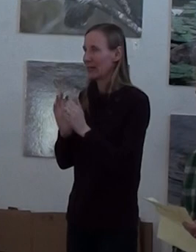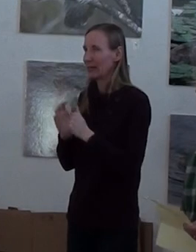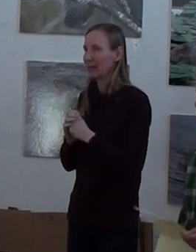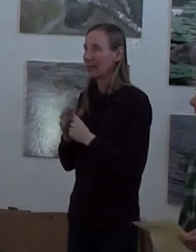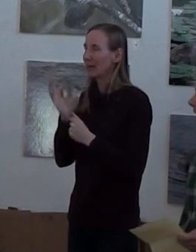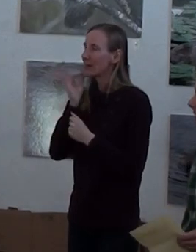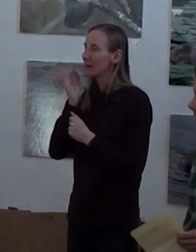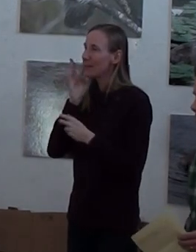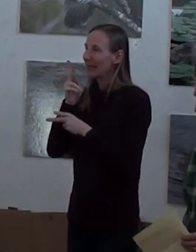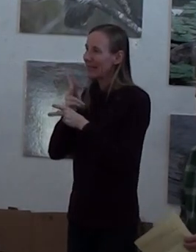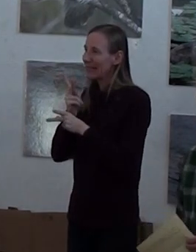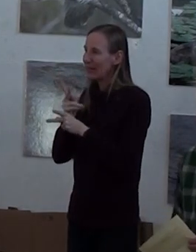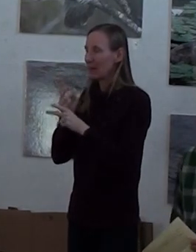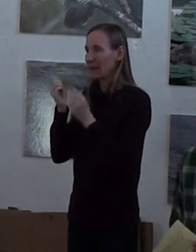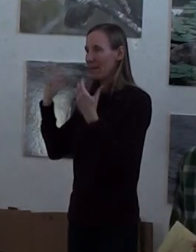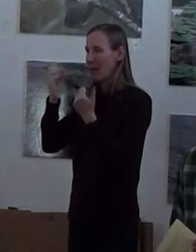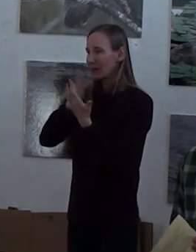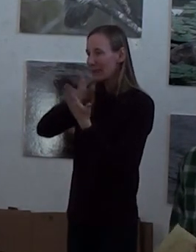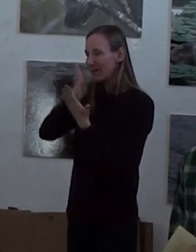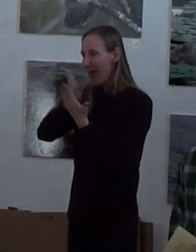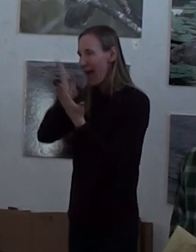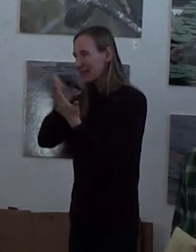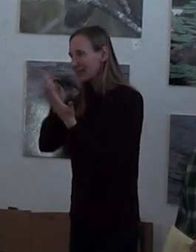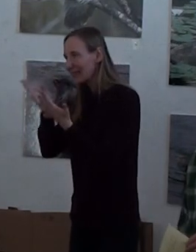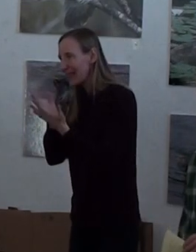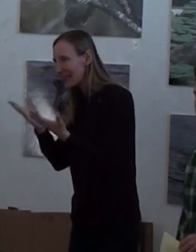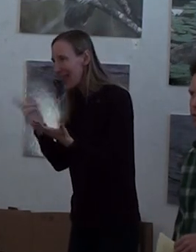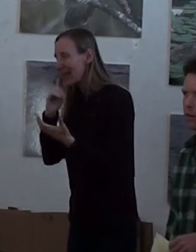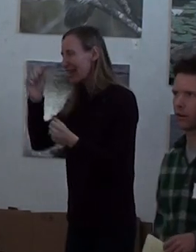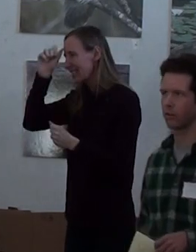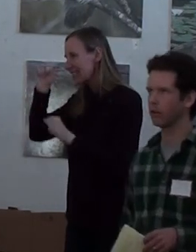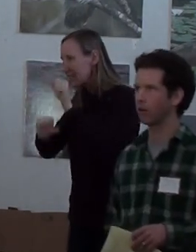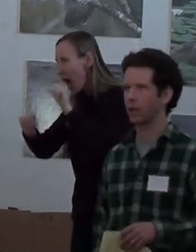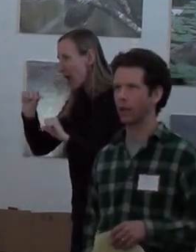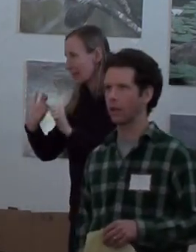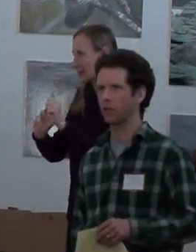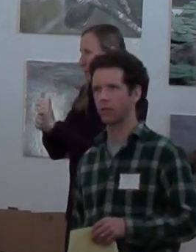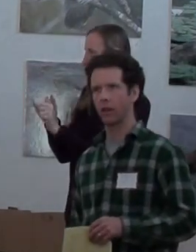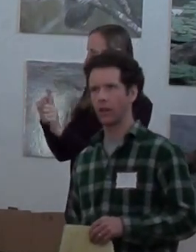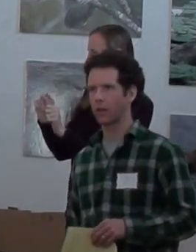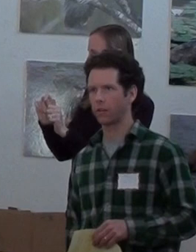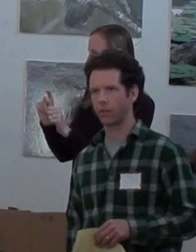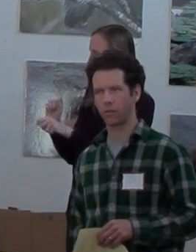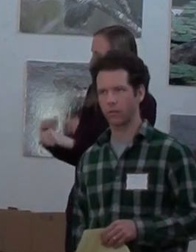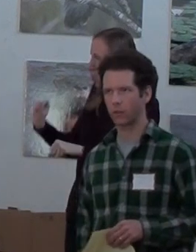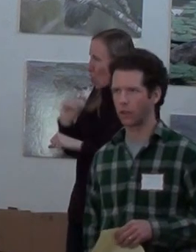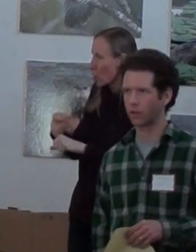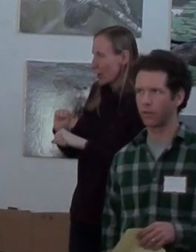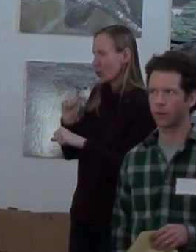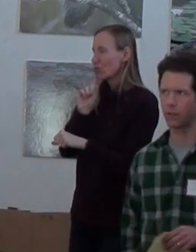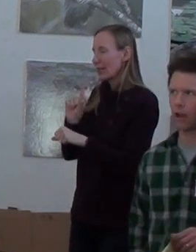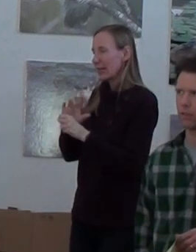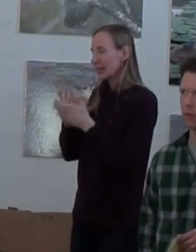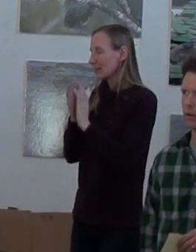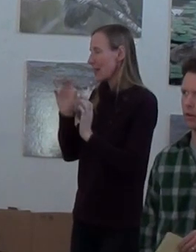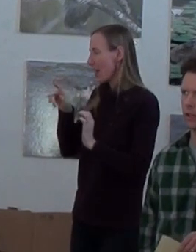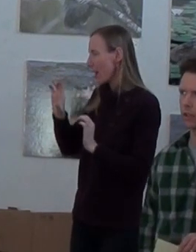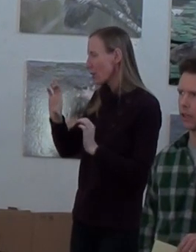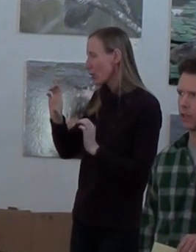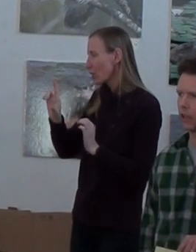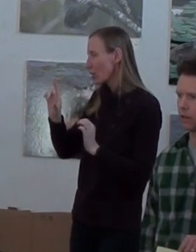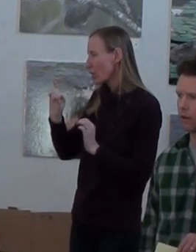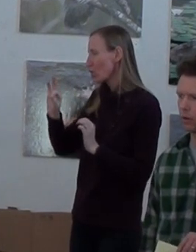a multifaceted thing. It's a science, it's a craft. There's, you know, again, it gets